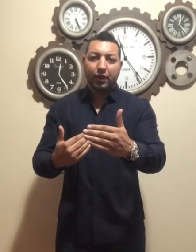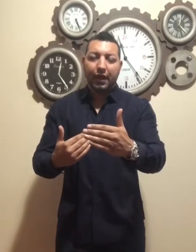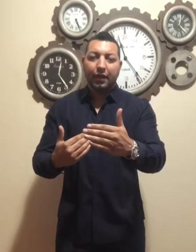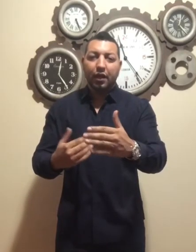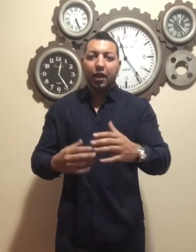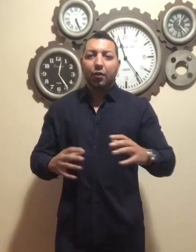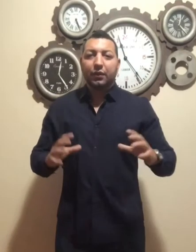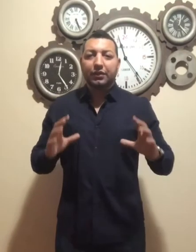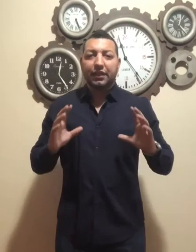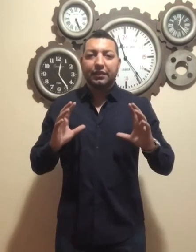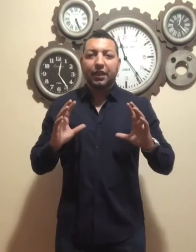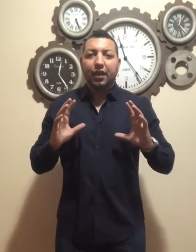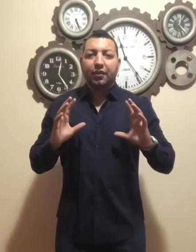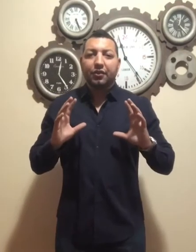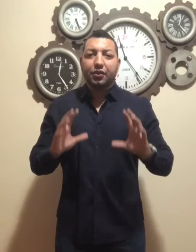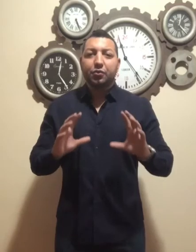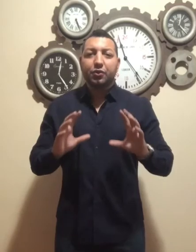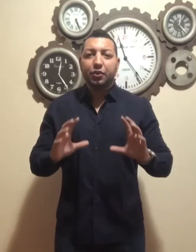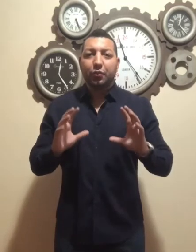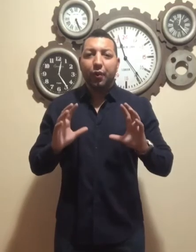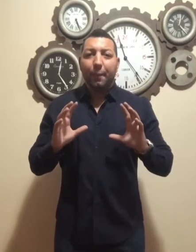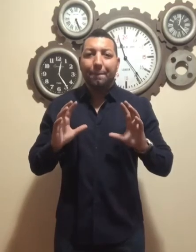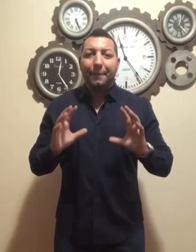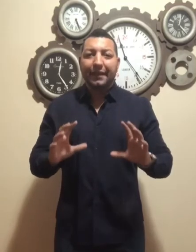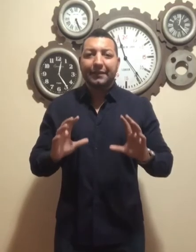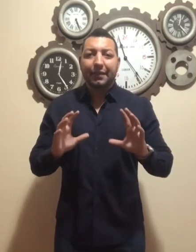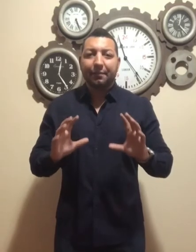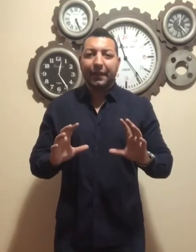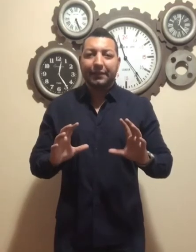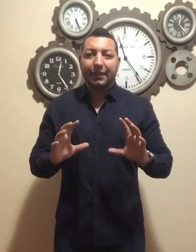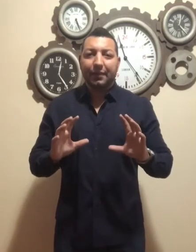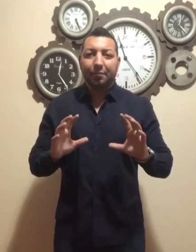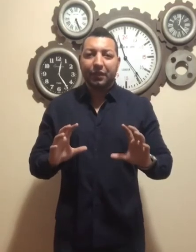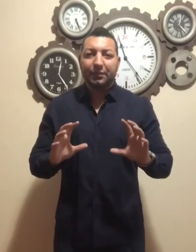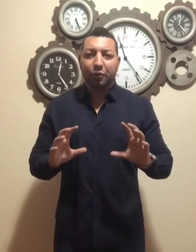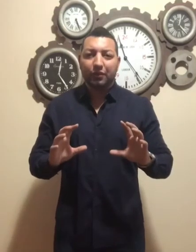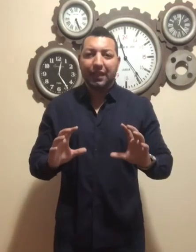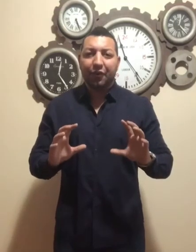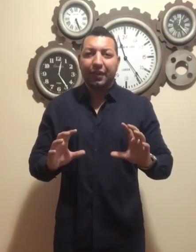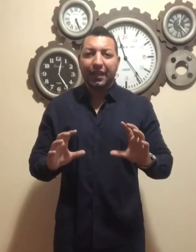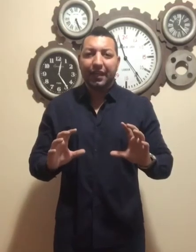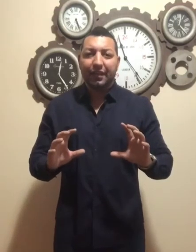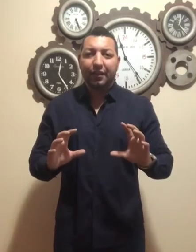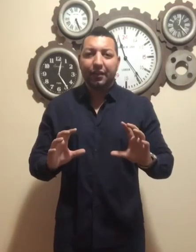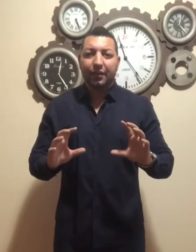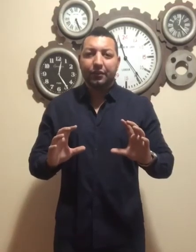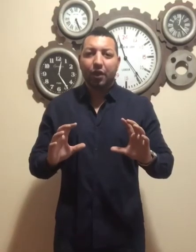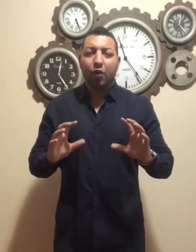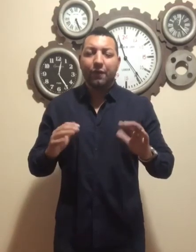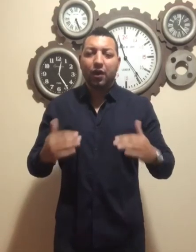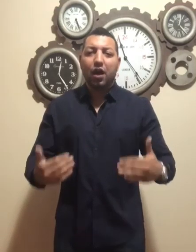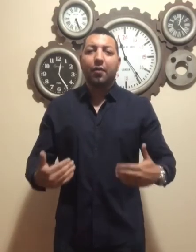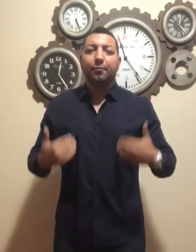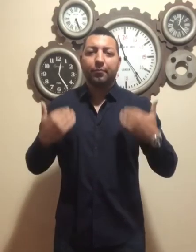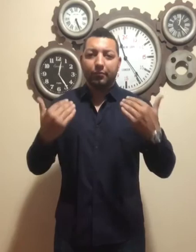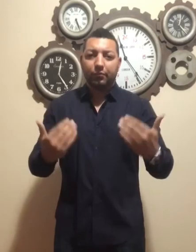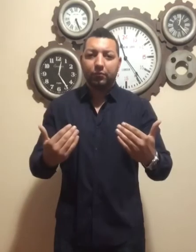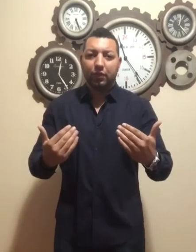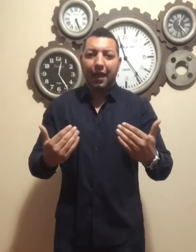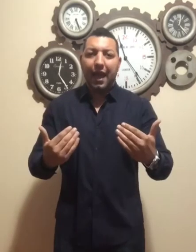okay, which is the two basic principles that are needed to overcome